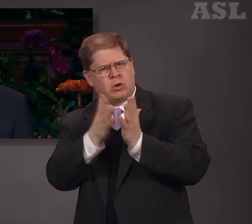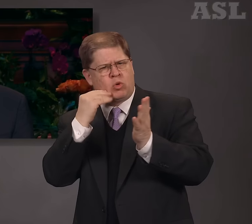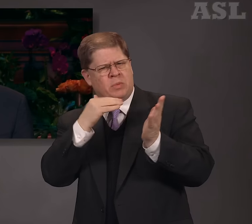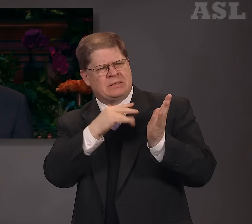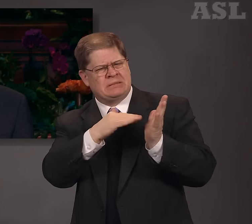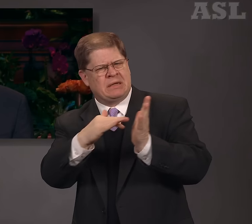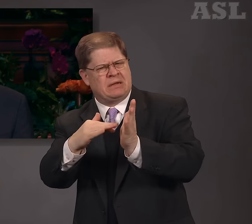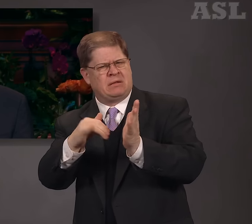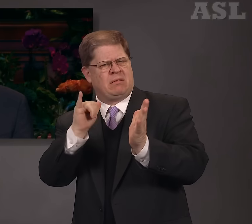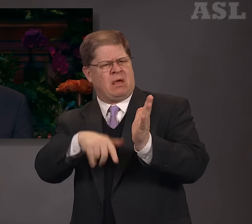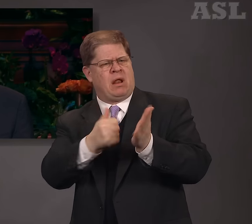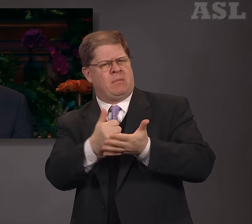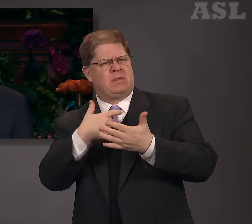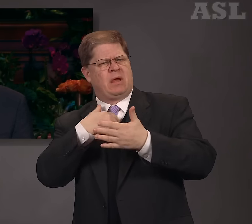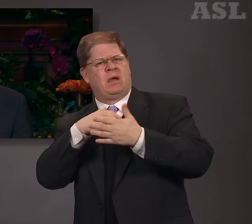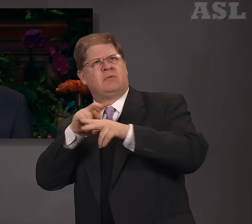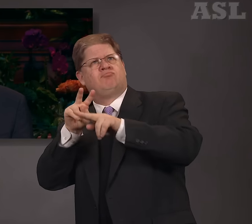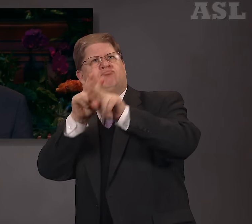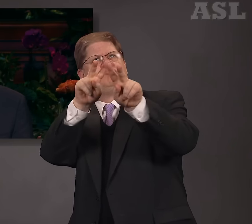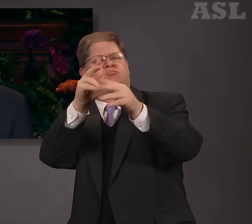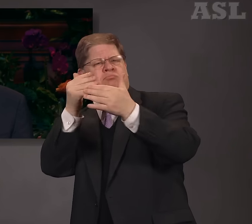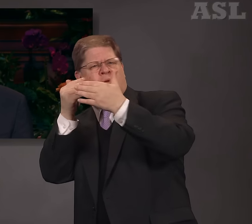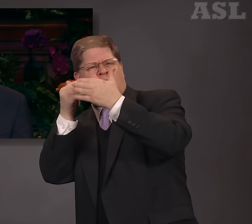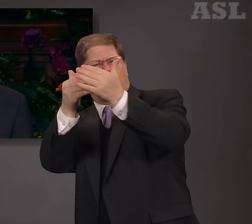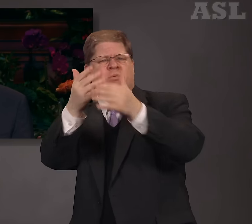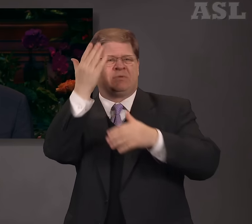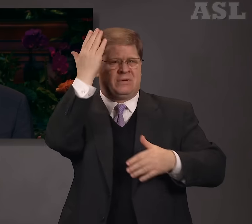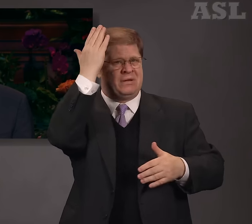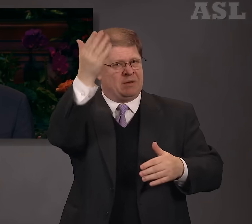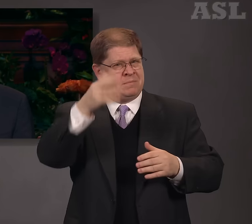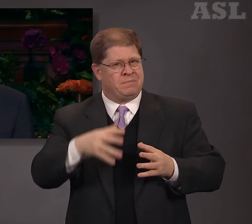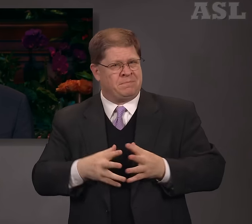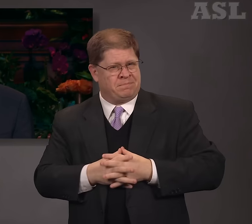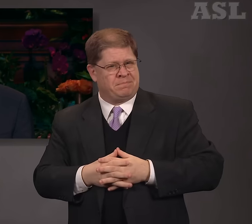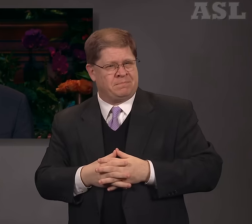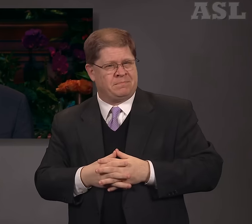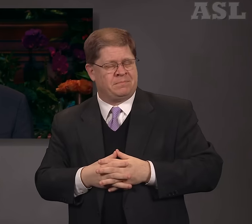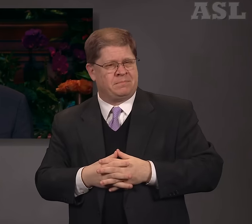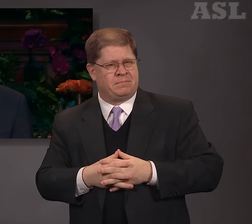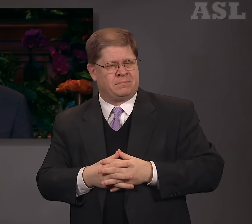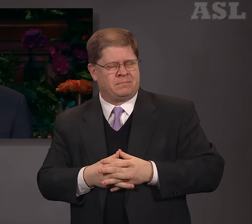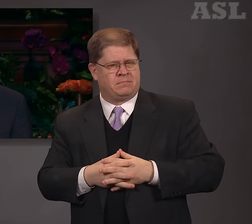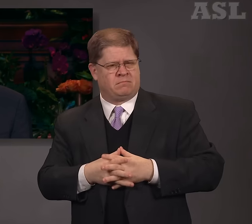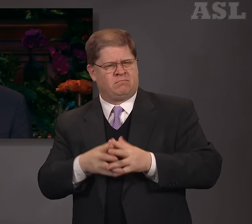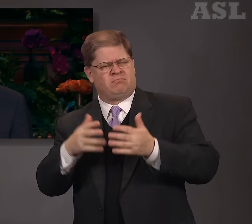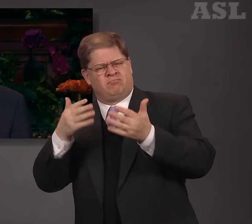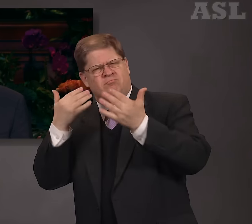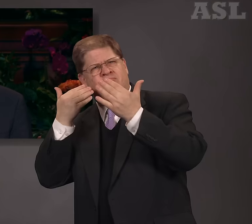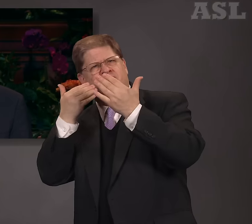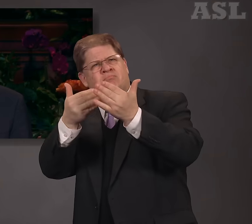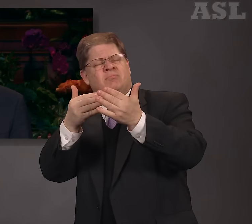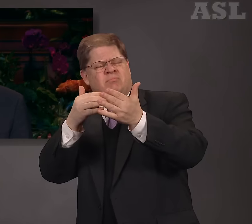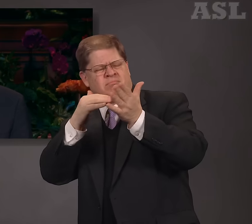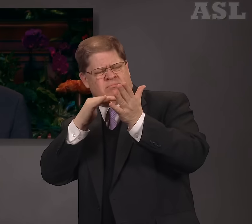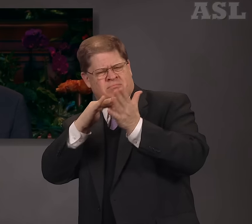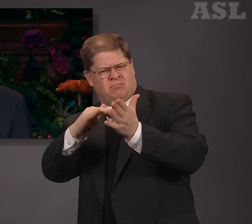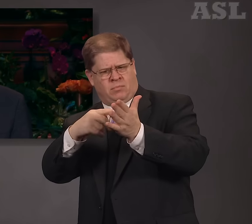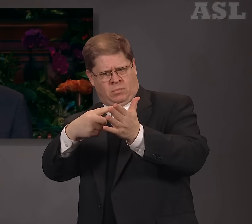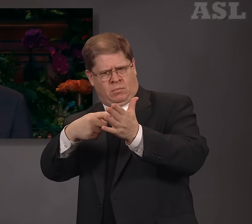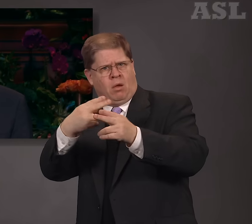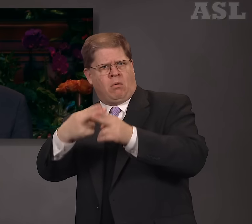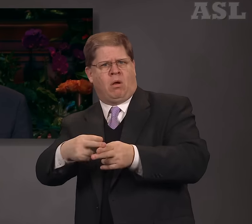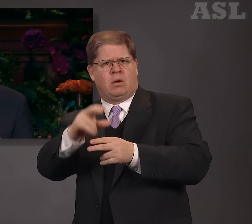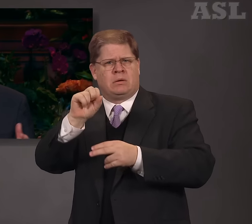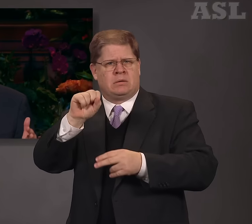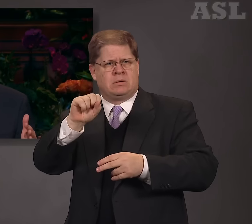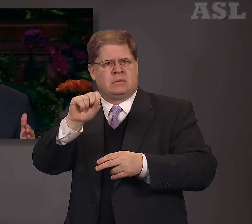as we are doing this year, always brings us closer to the Savior and helps us stay close to Him.